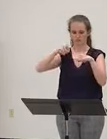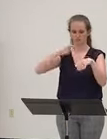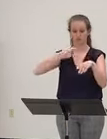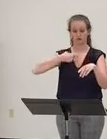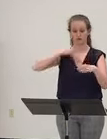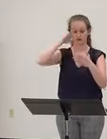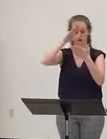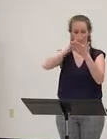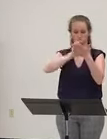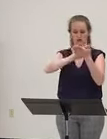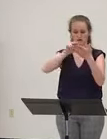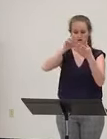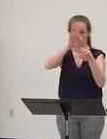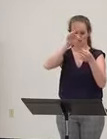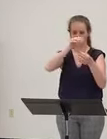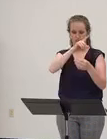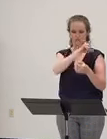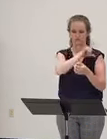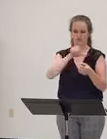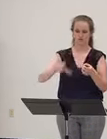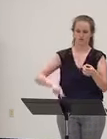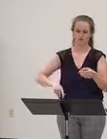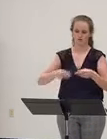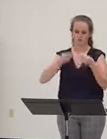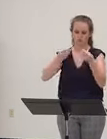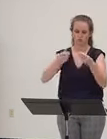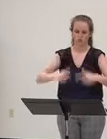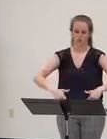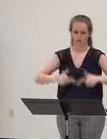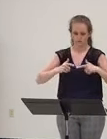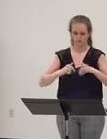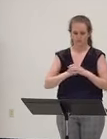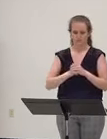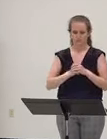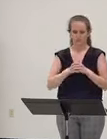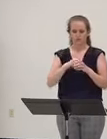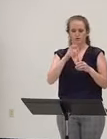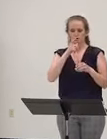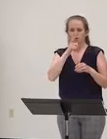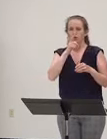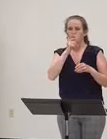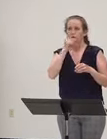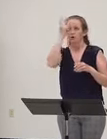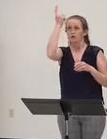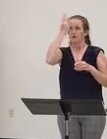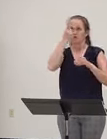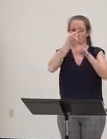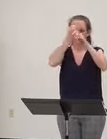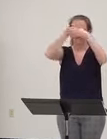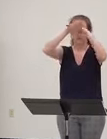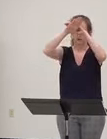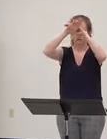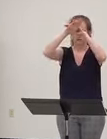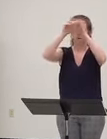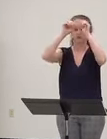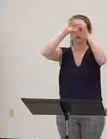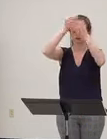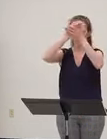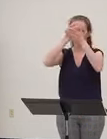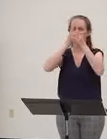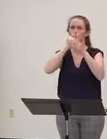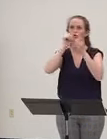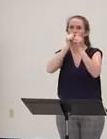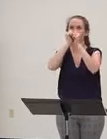no end. I believe in the Holy Spirit, the Lord, the giver of life, who proceeds from the Father and the